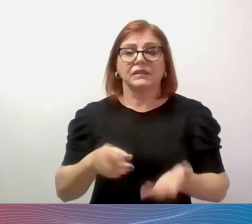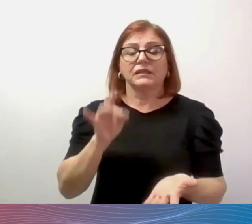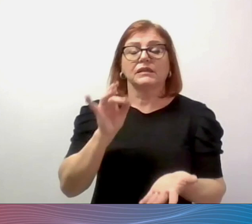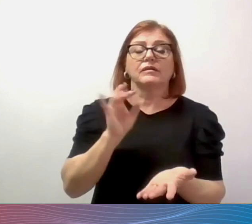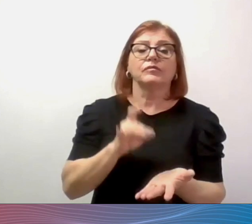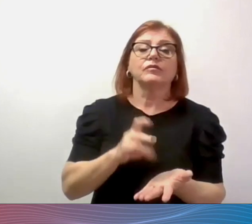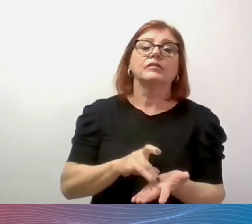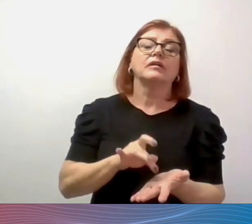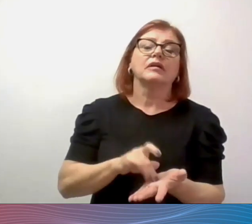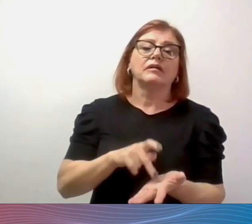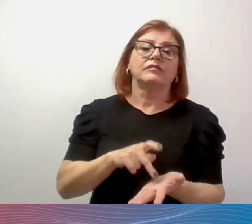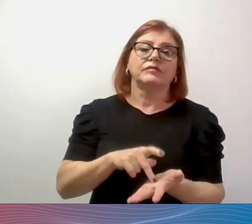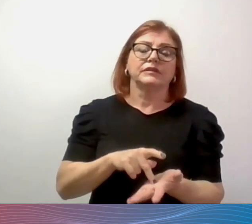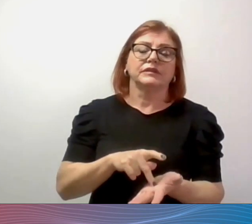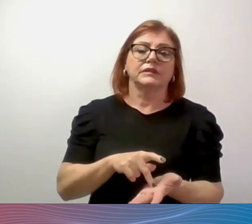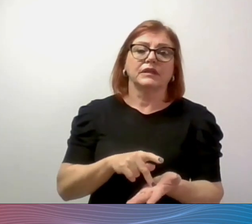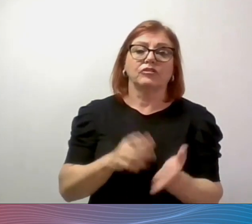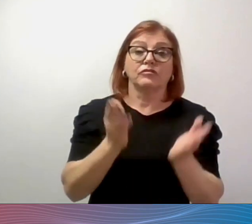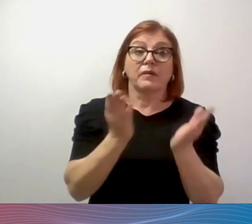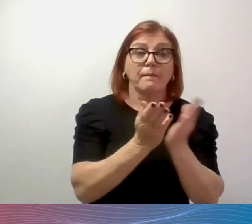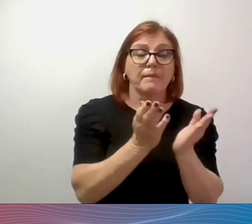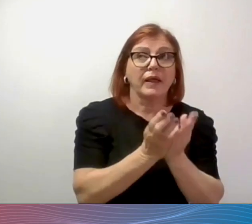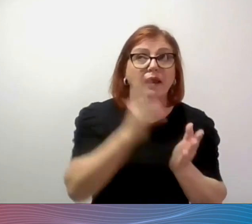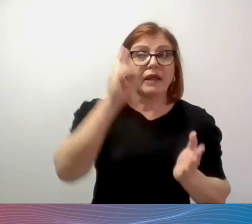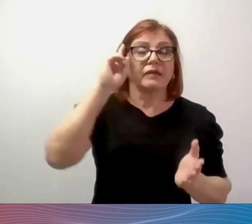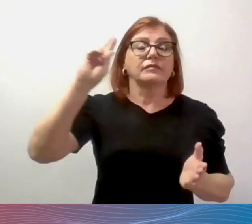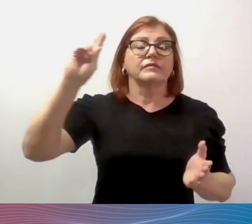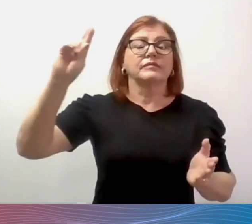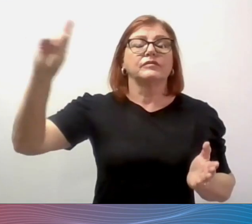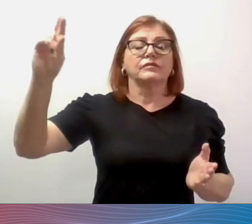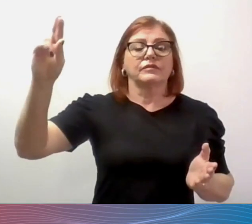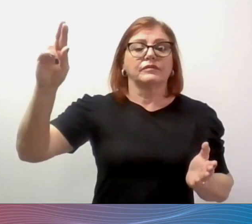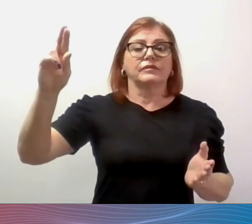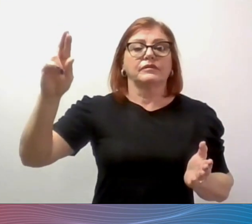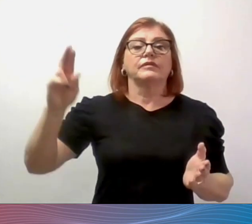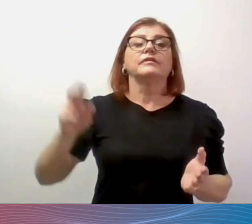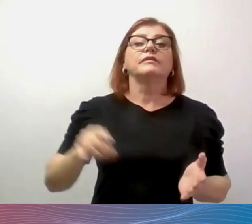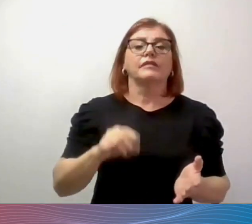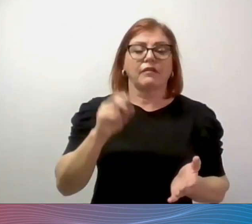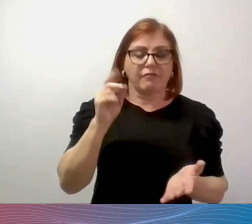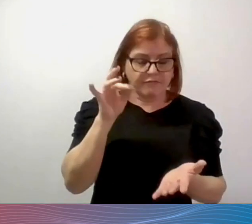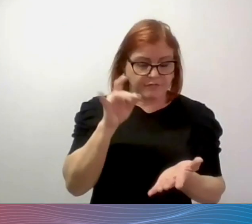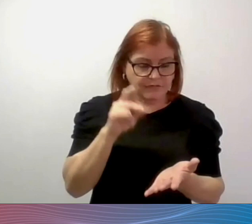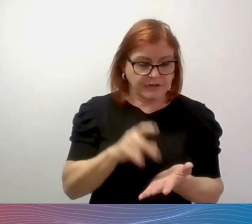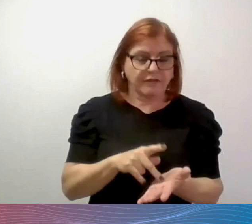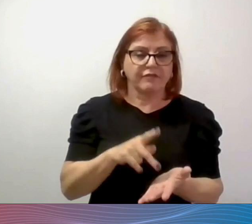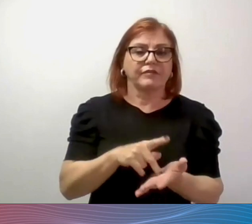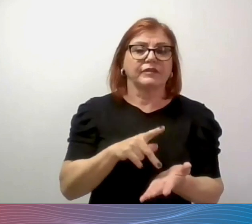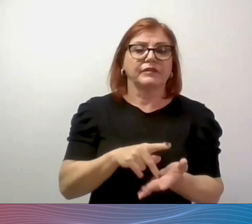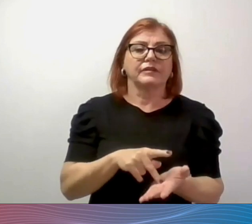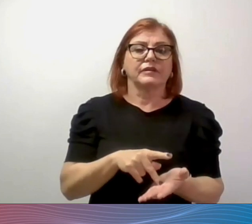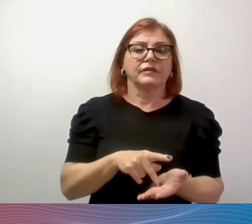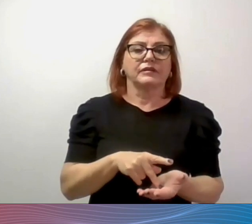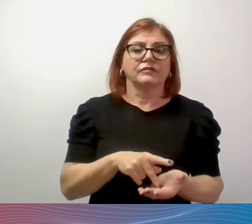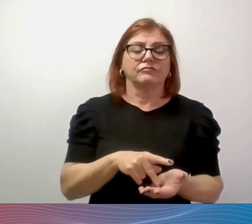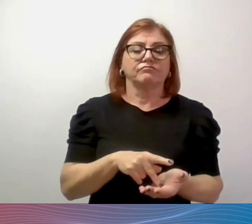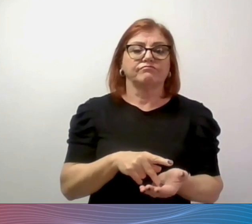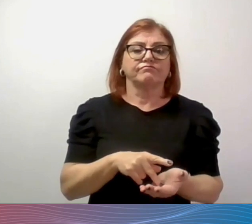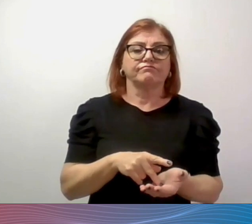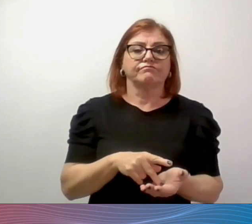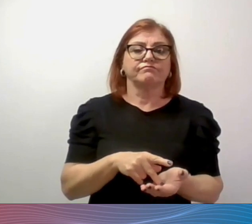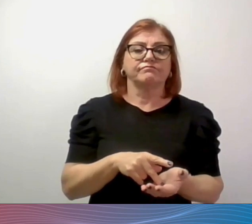Senhor é a verdade. The word of God is truth. Quem tem a verdade não sente falta da falsidade. He who has the truth does